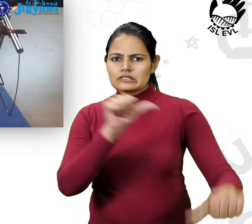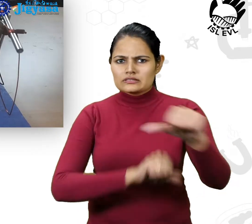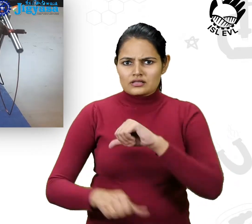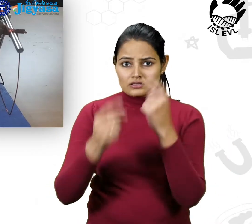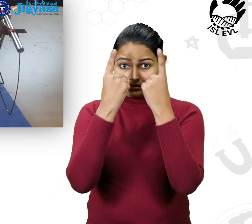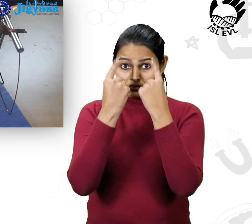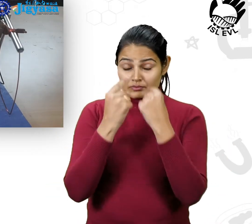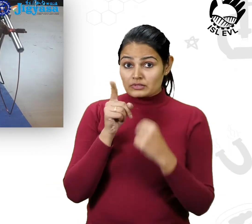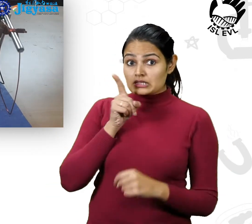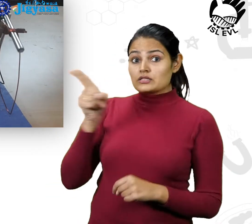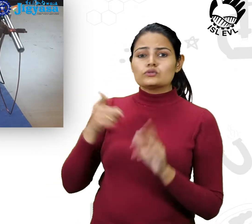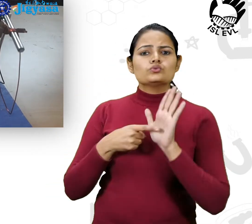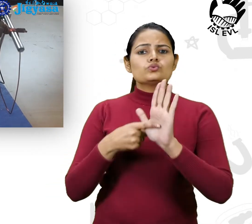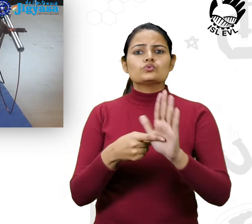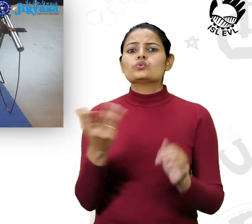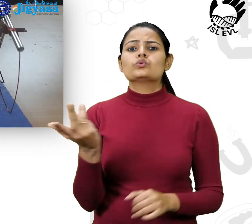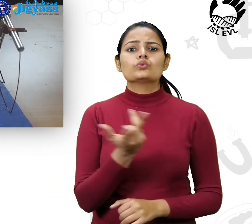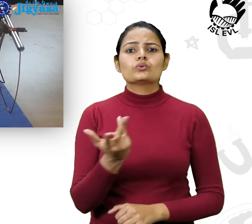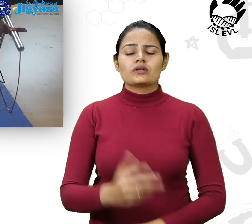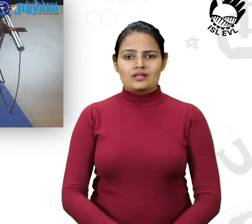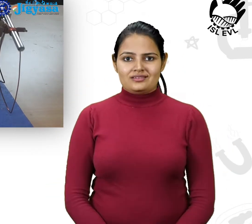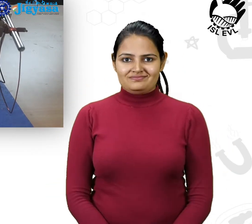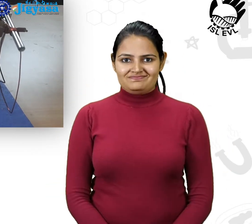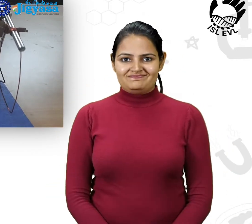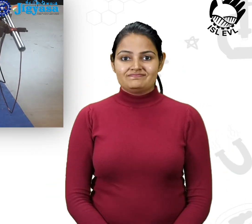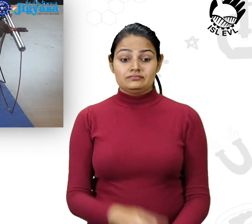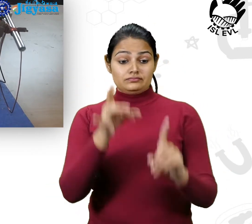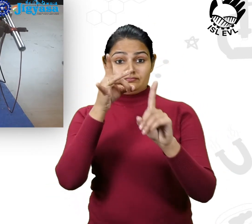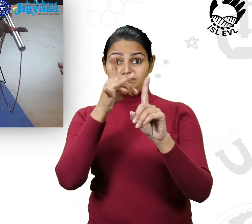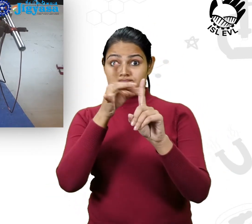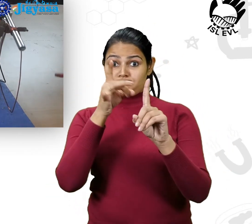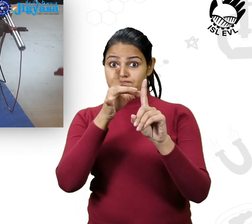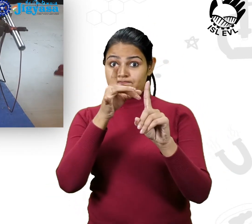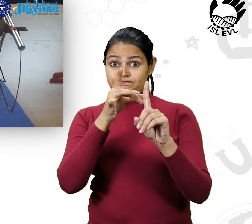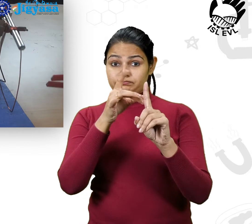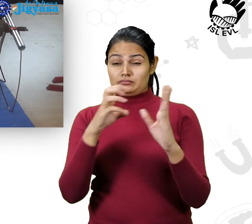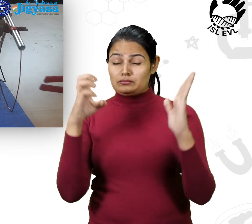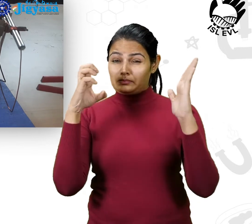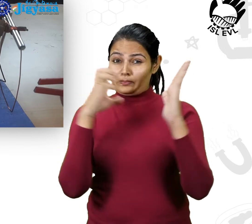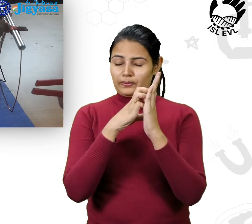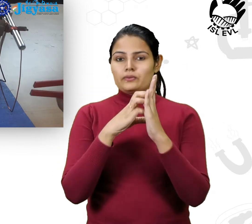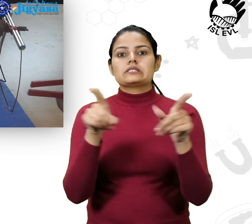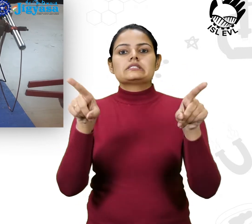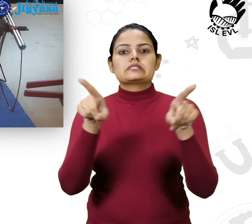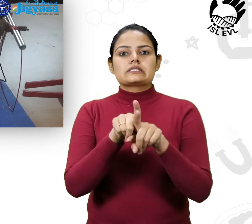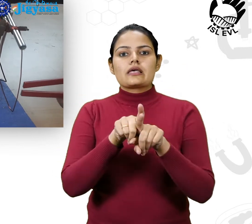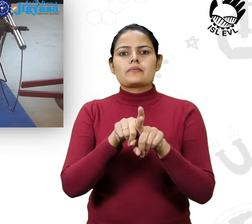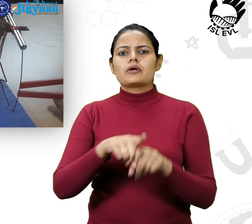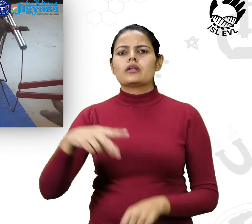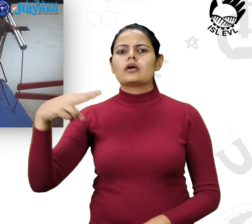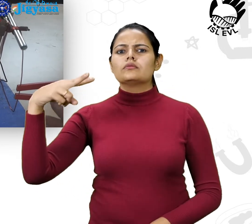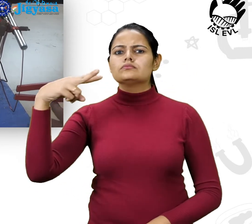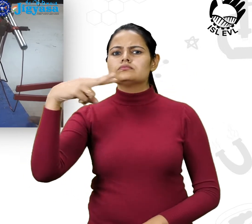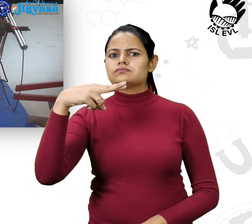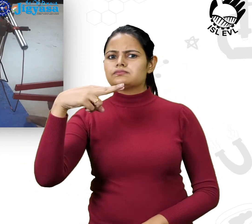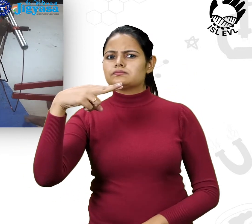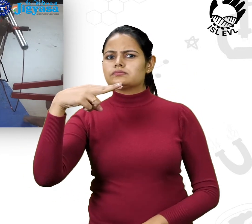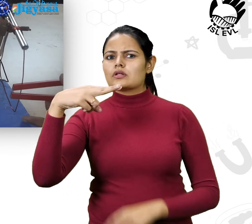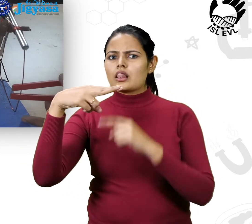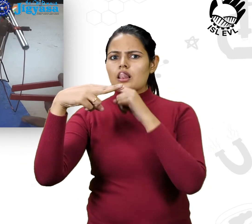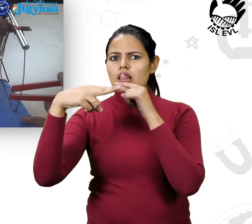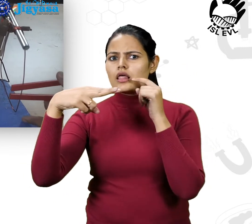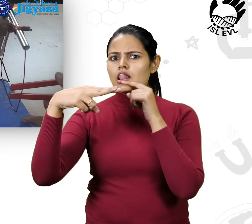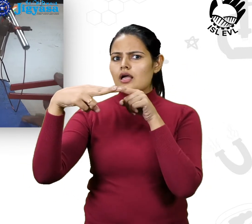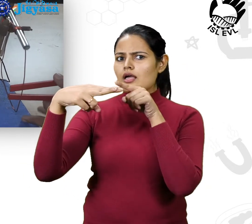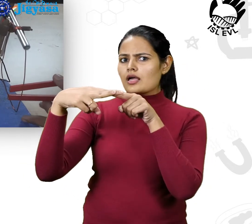This experiment demonstrates the force due to a magnetic field acting on a current carrying conductor. As you can see,